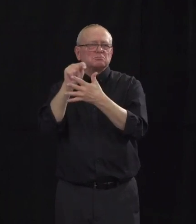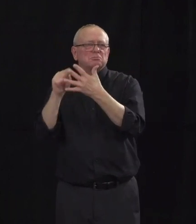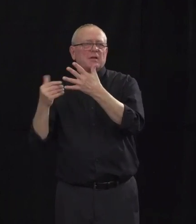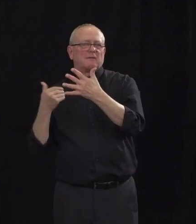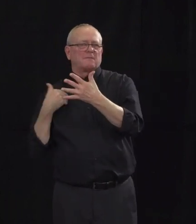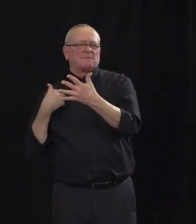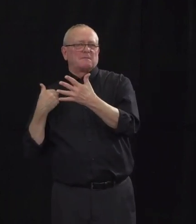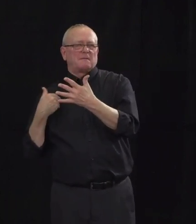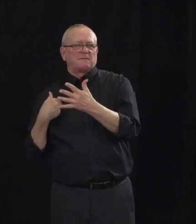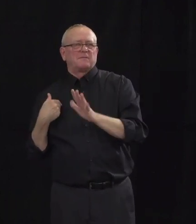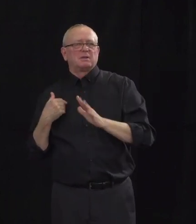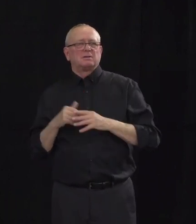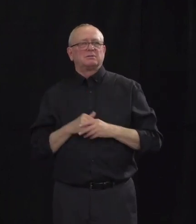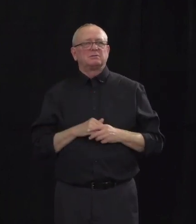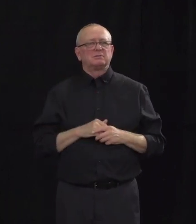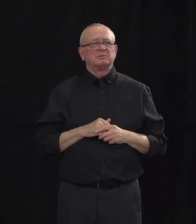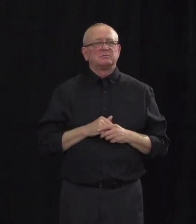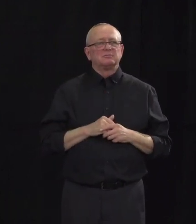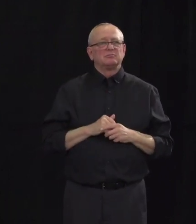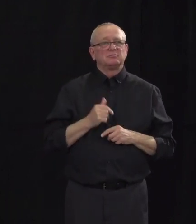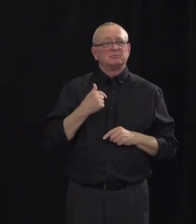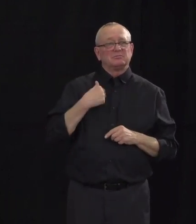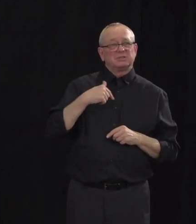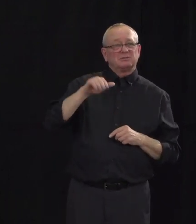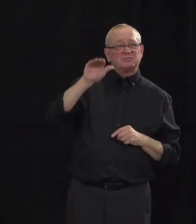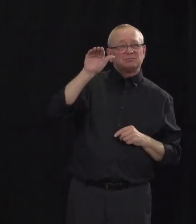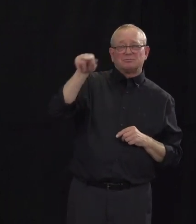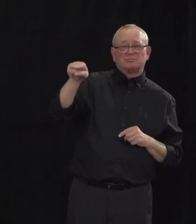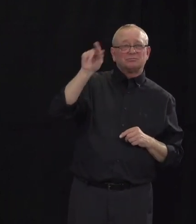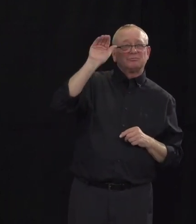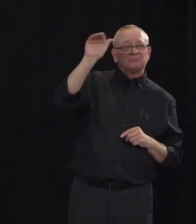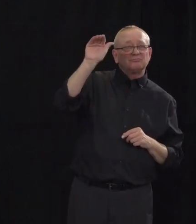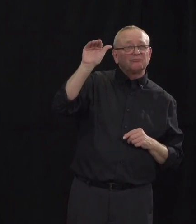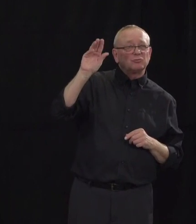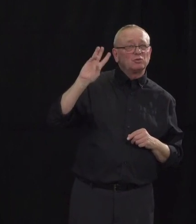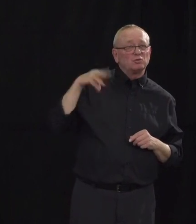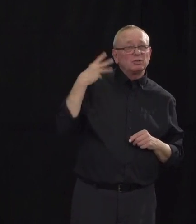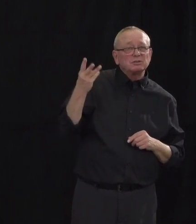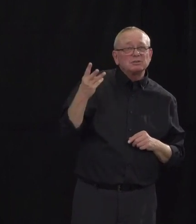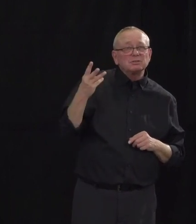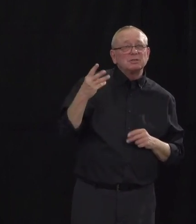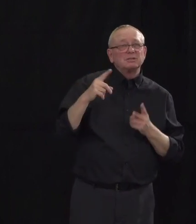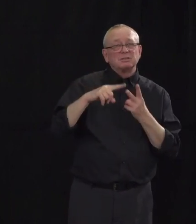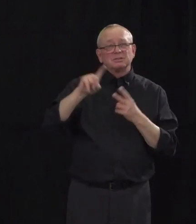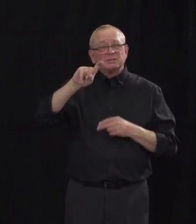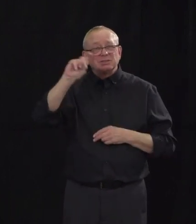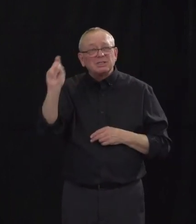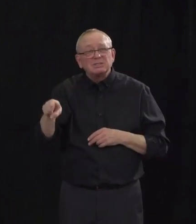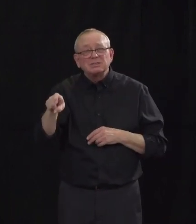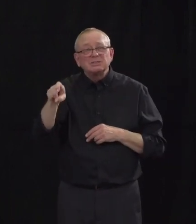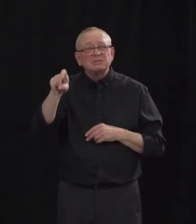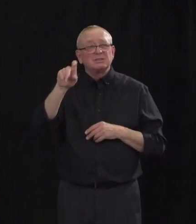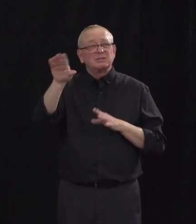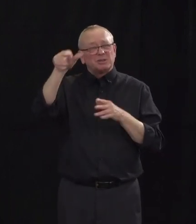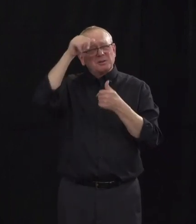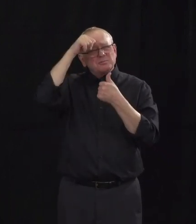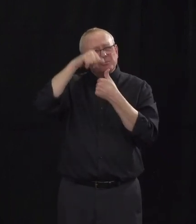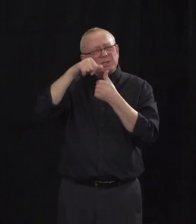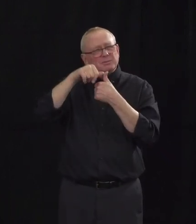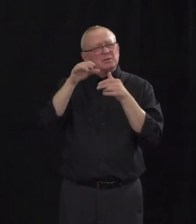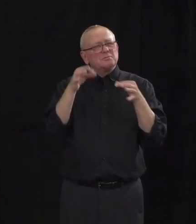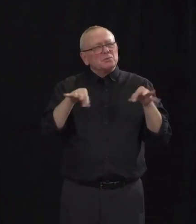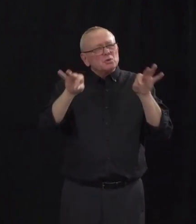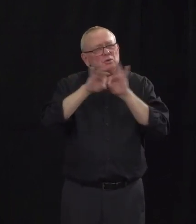in Washington and places like Texas is that we must be partners on a North American